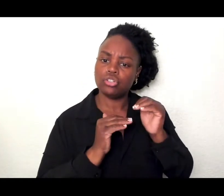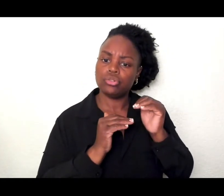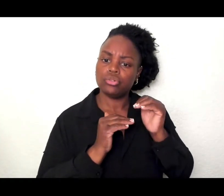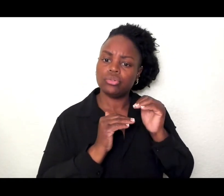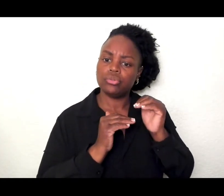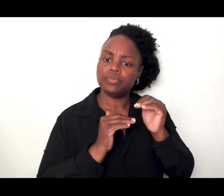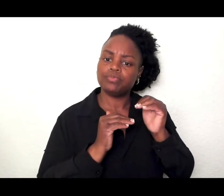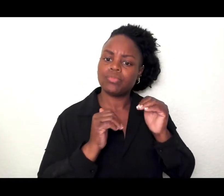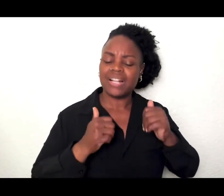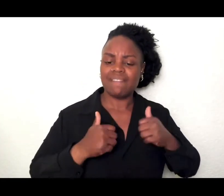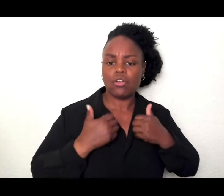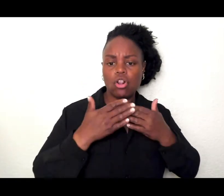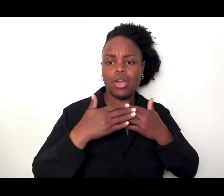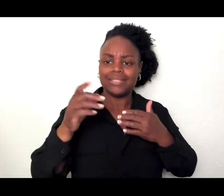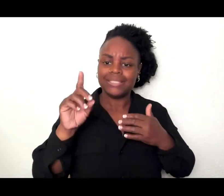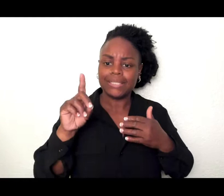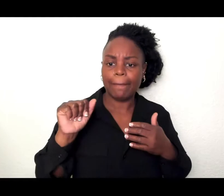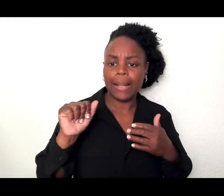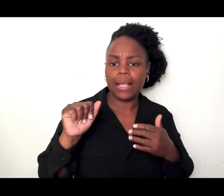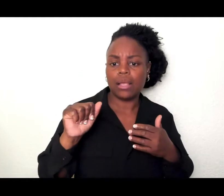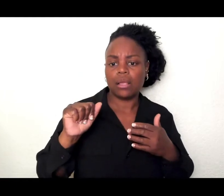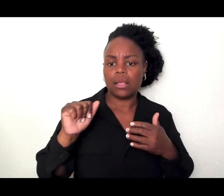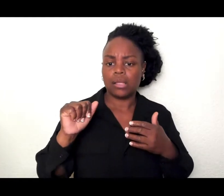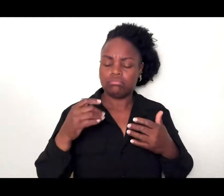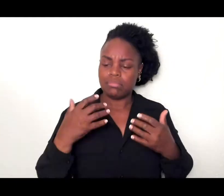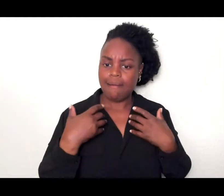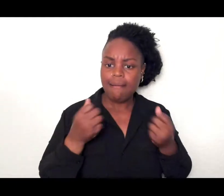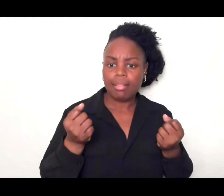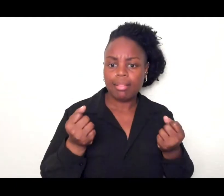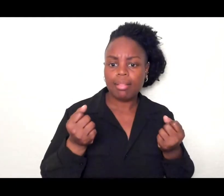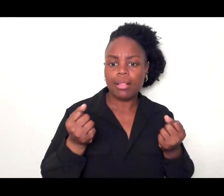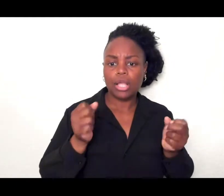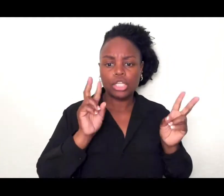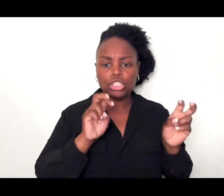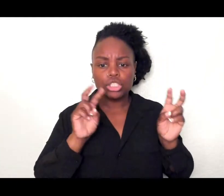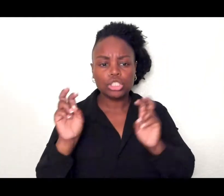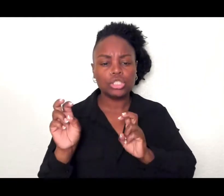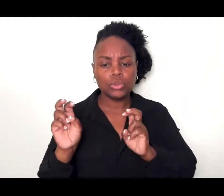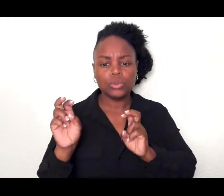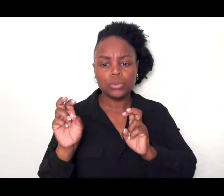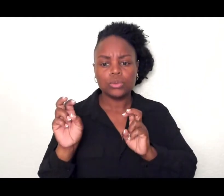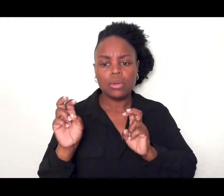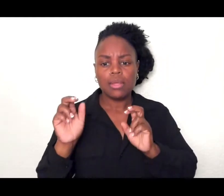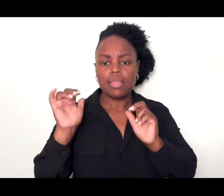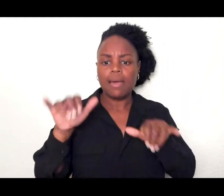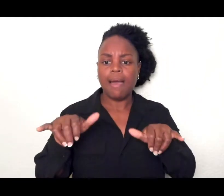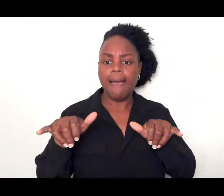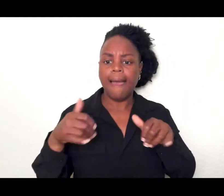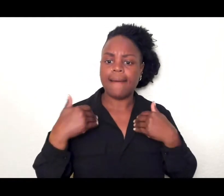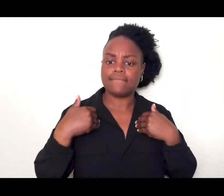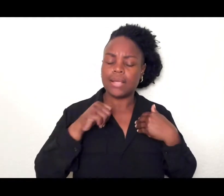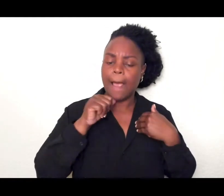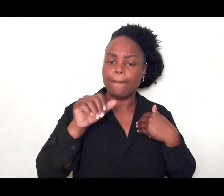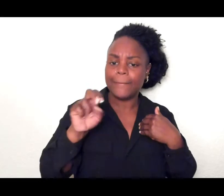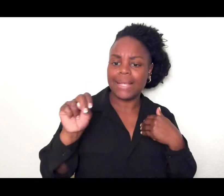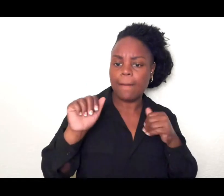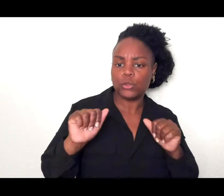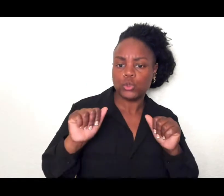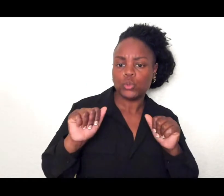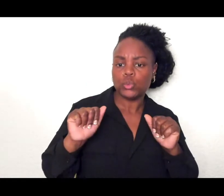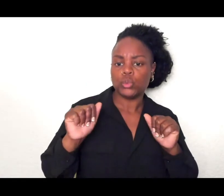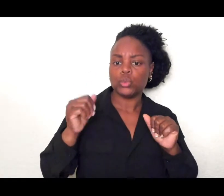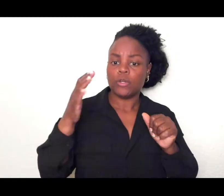as little physically and emotionally compromised as possible. Sins was the first place I felt like I could bring all the pieces of